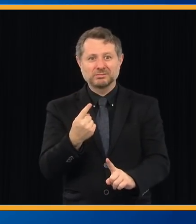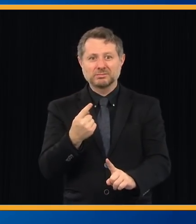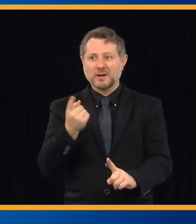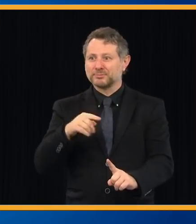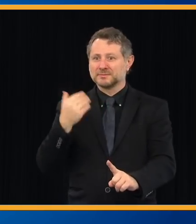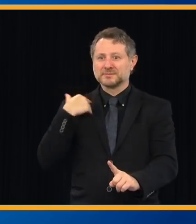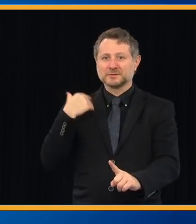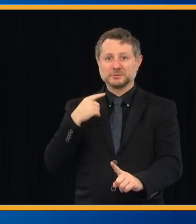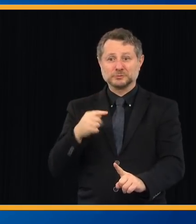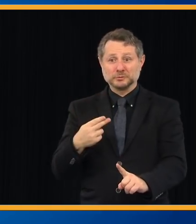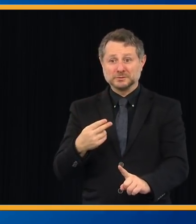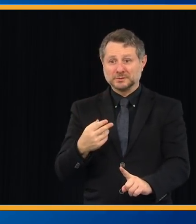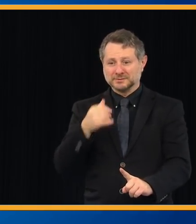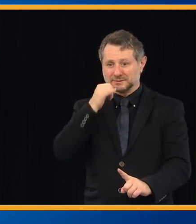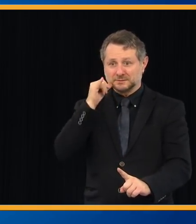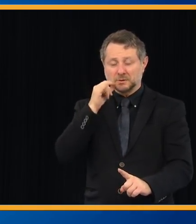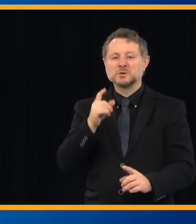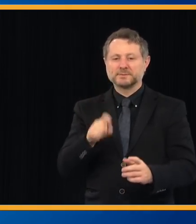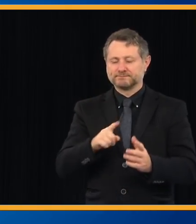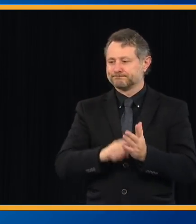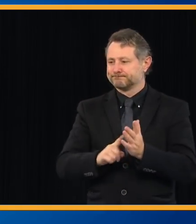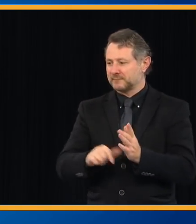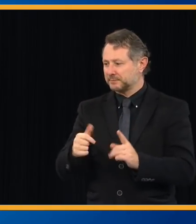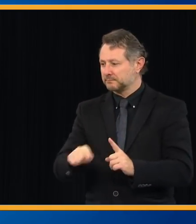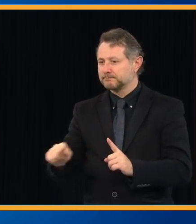are now under investigation. So